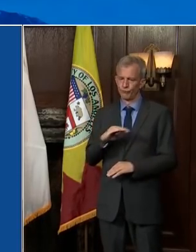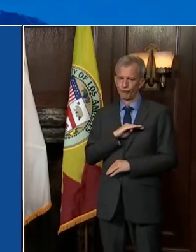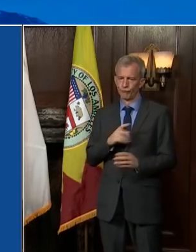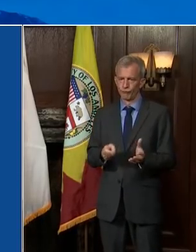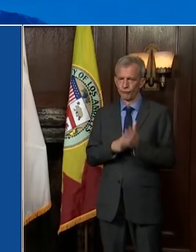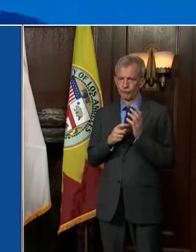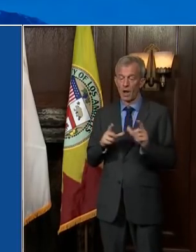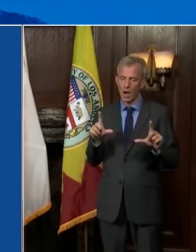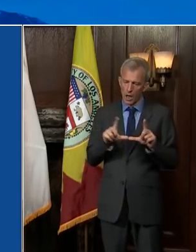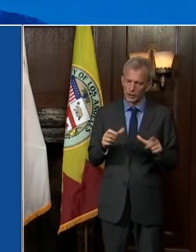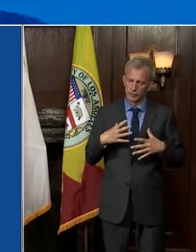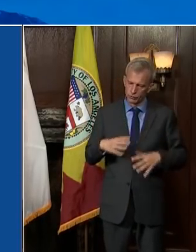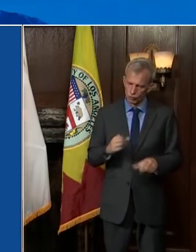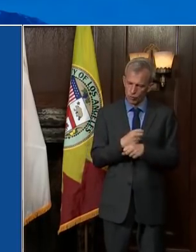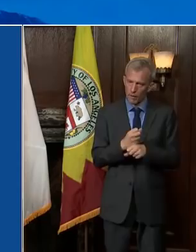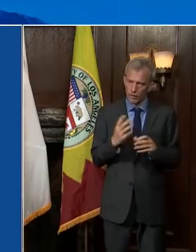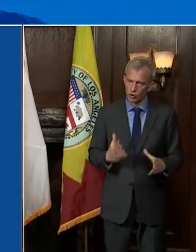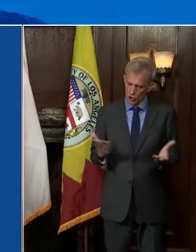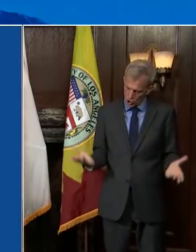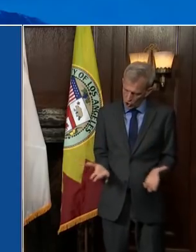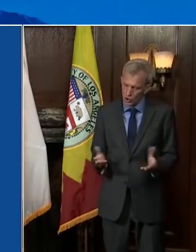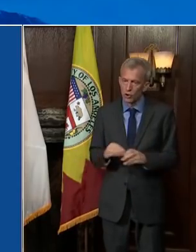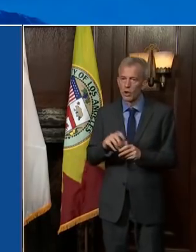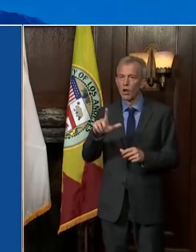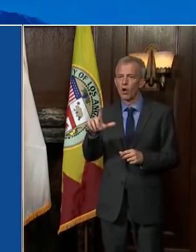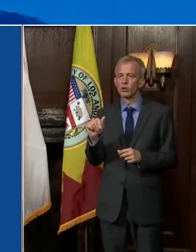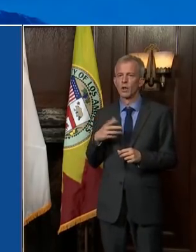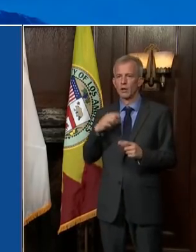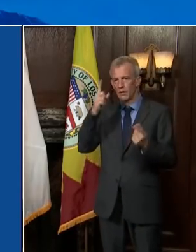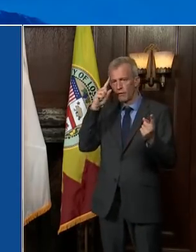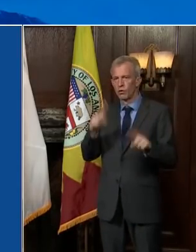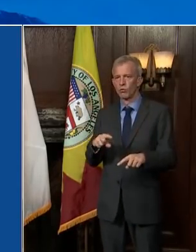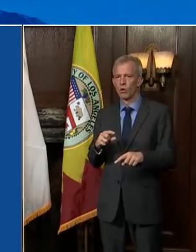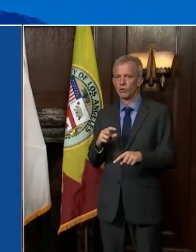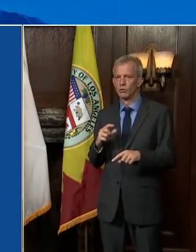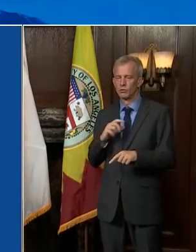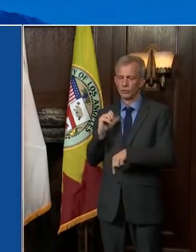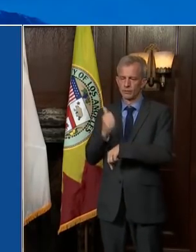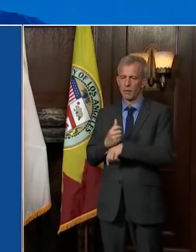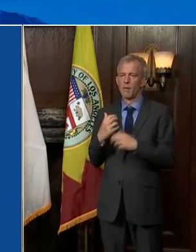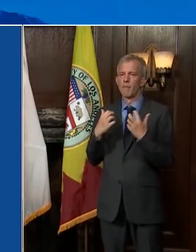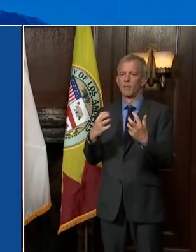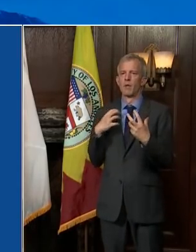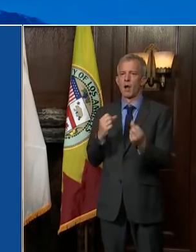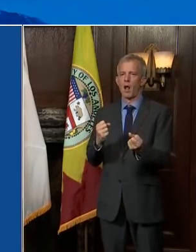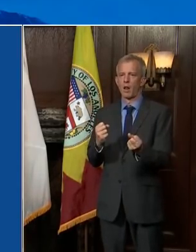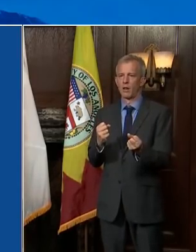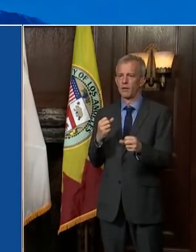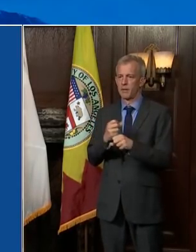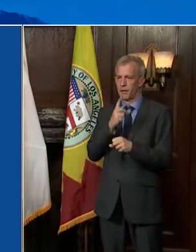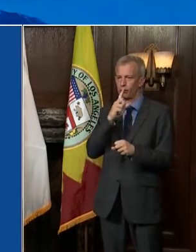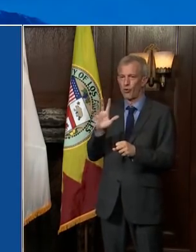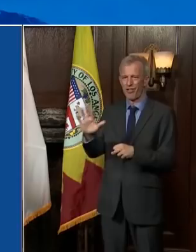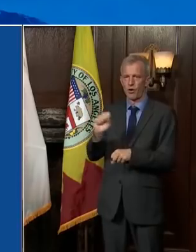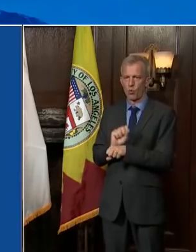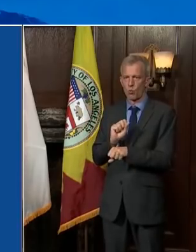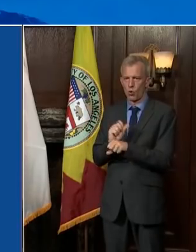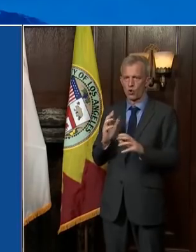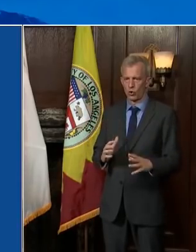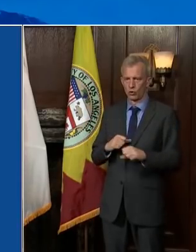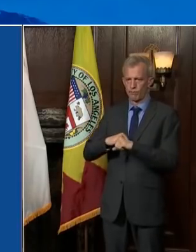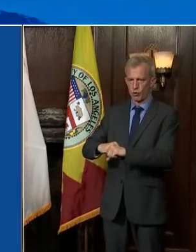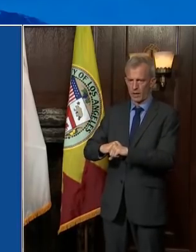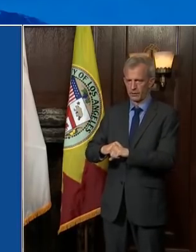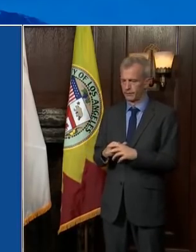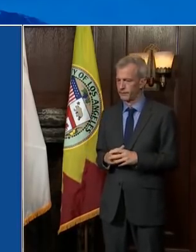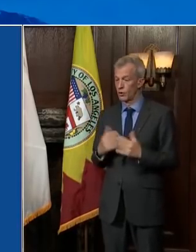manufacturers located here in Los Angeles, and they have agreed to implement public health protocols to protect their workers. And tonight I can announce